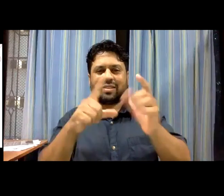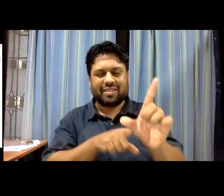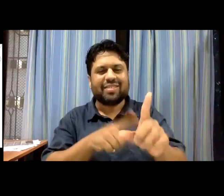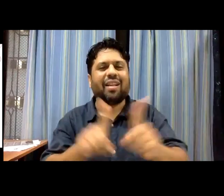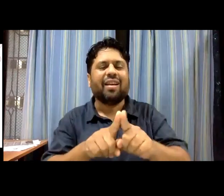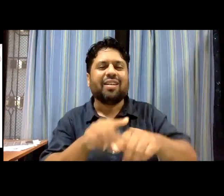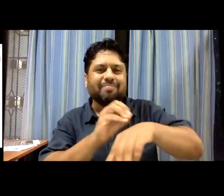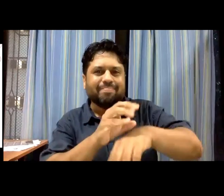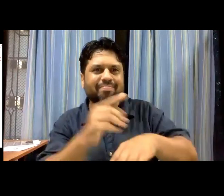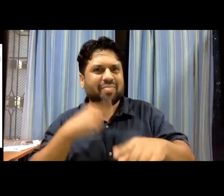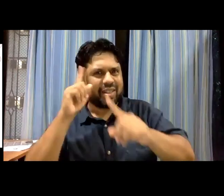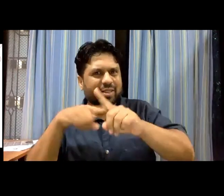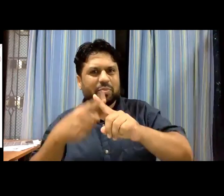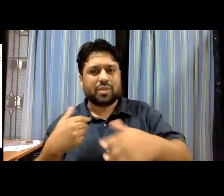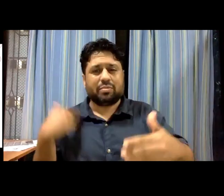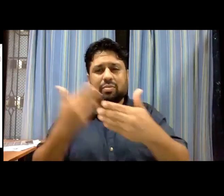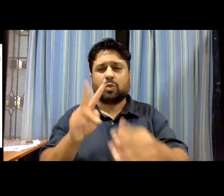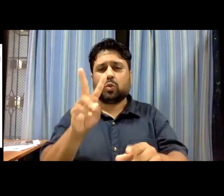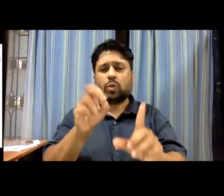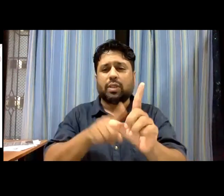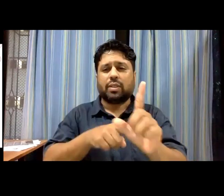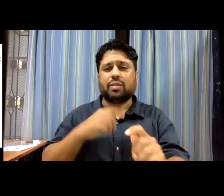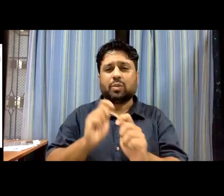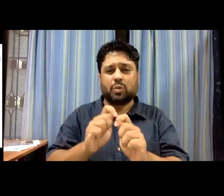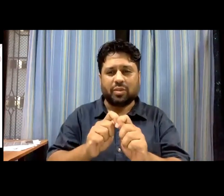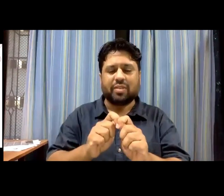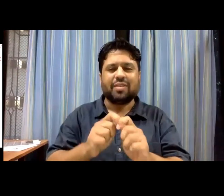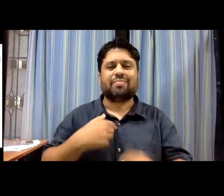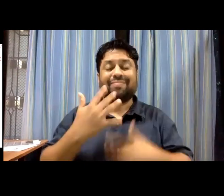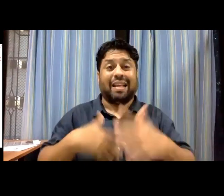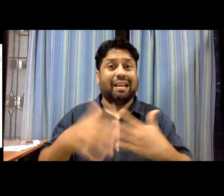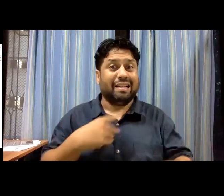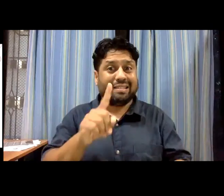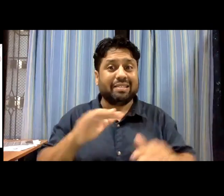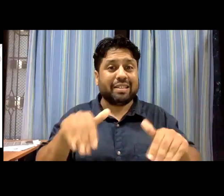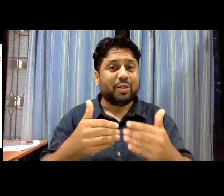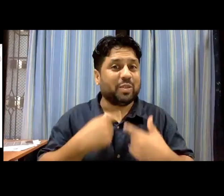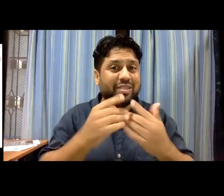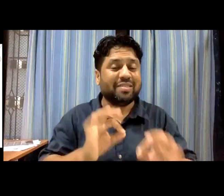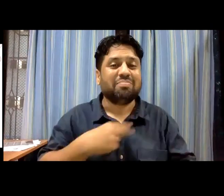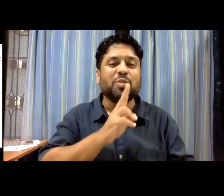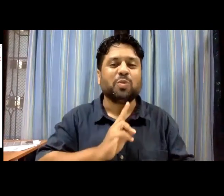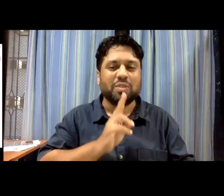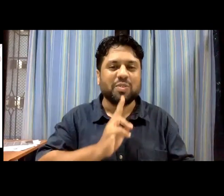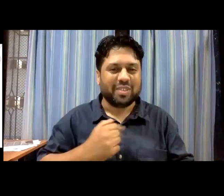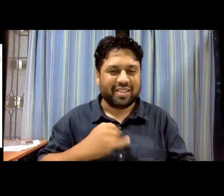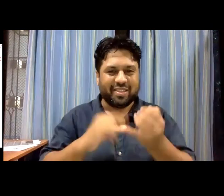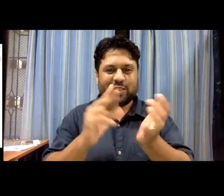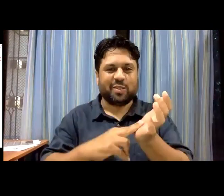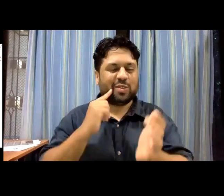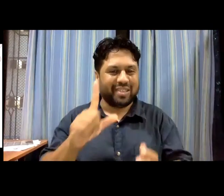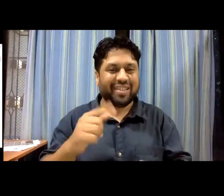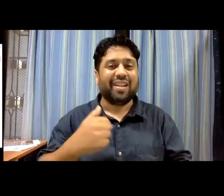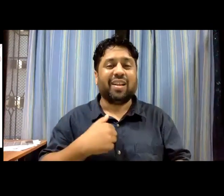consultancy services, like providing consultancy services. I have had an expertise of 20 years, and I'm sorry I missed